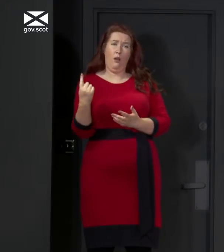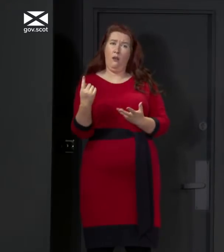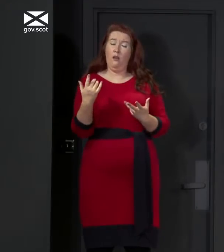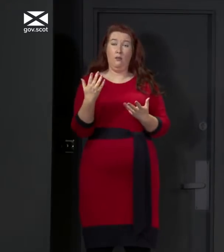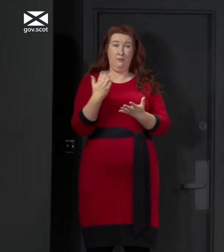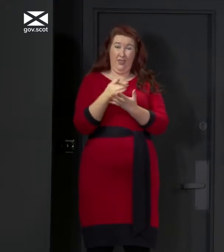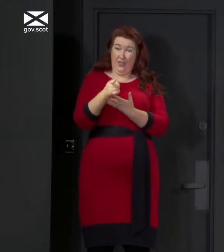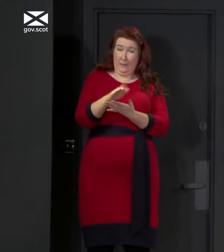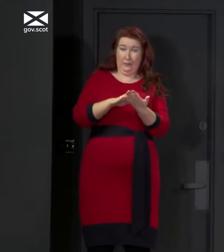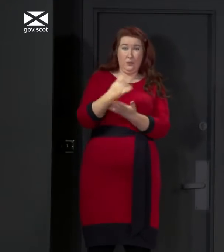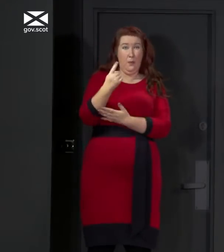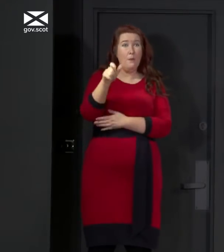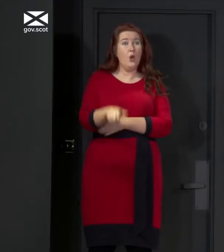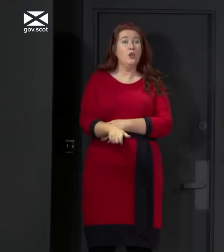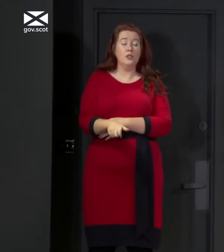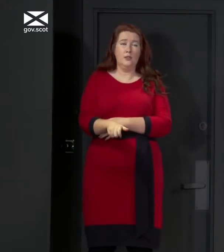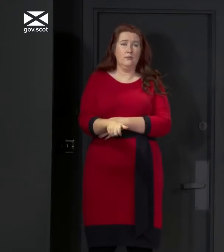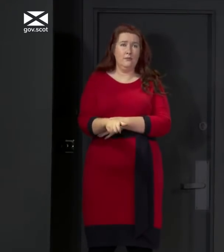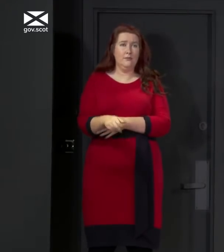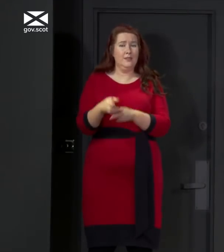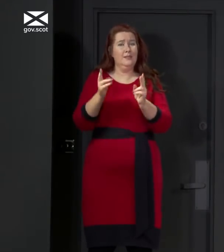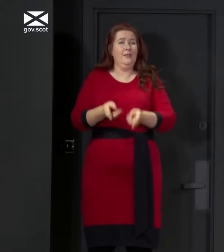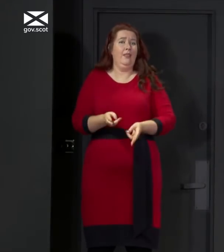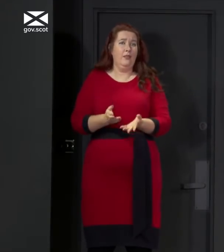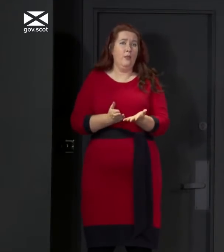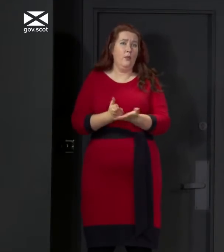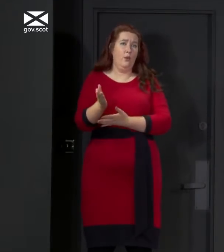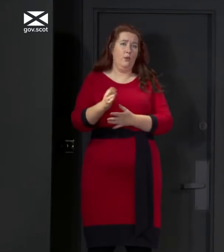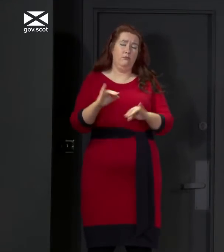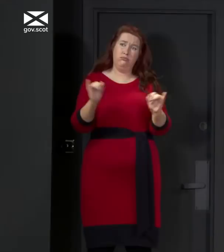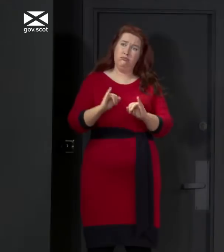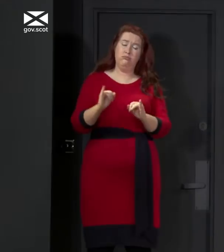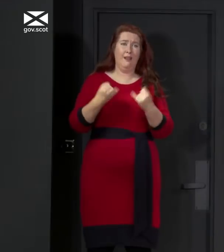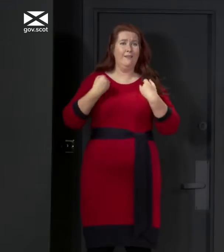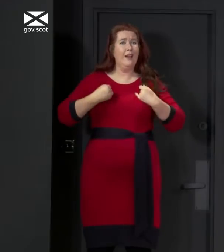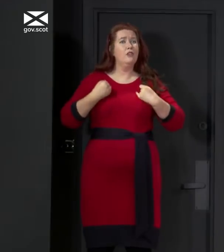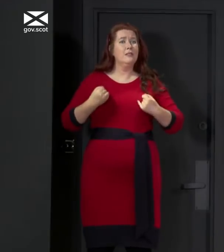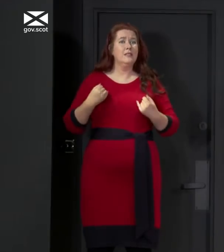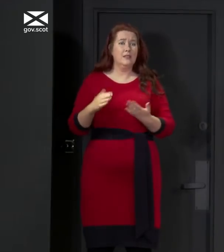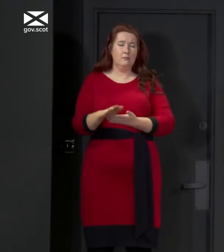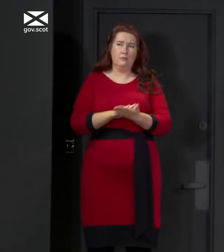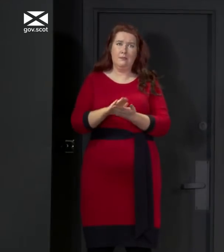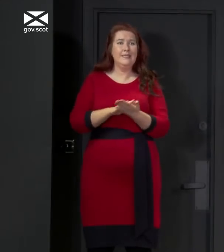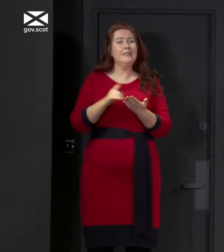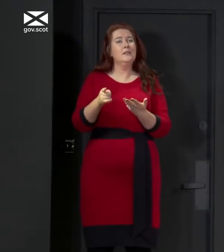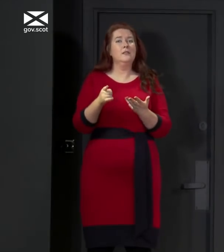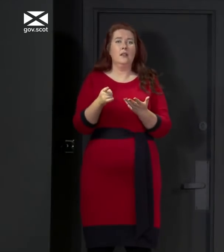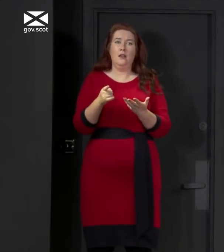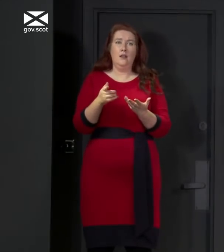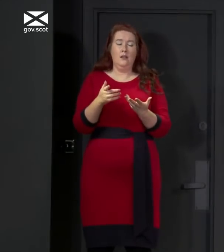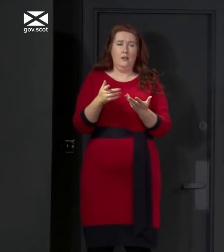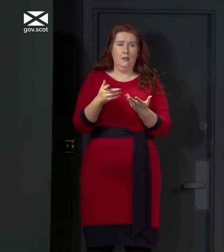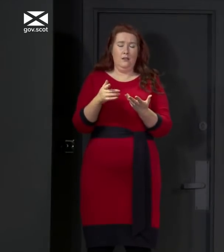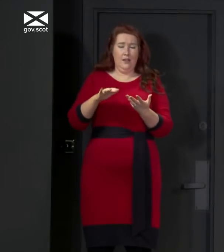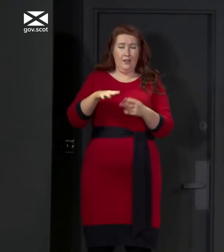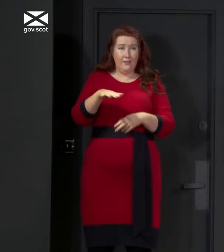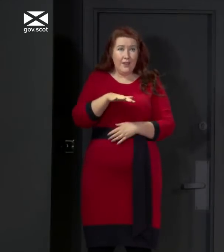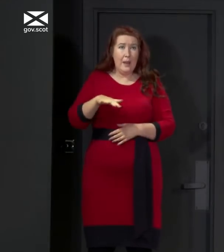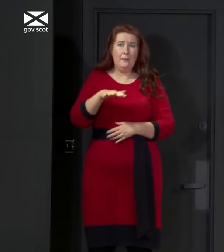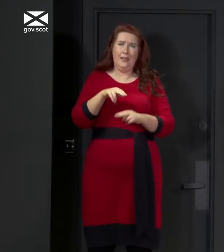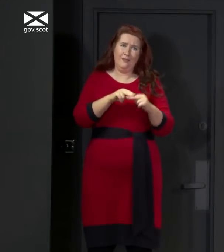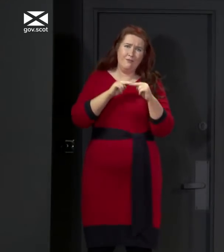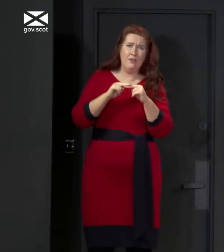represents a human being who has lost their lives to this virus and will have left behind grieving families and friends.